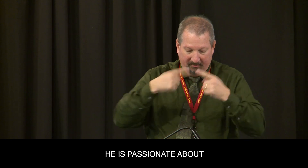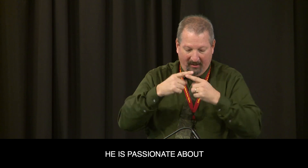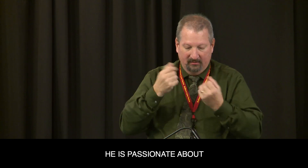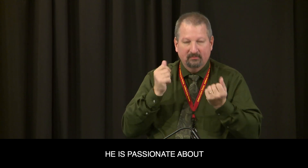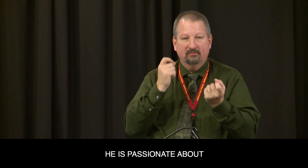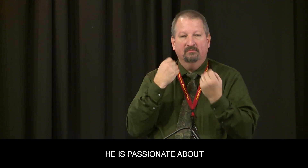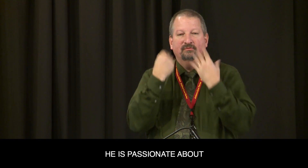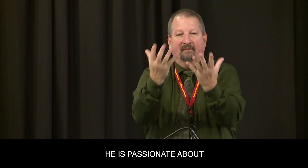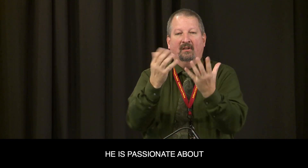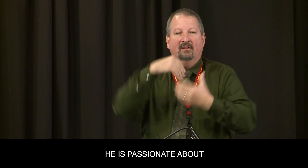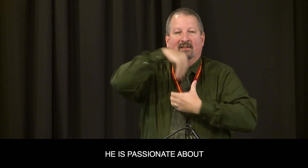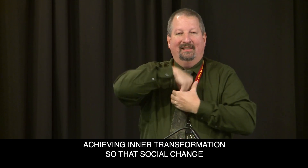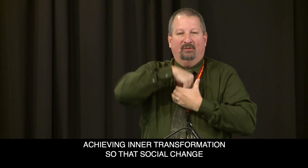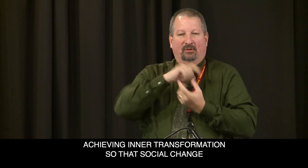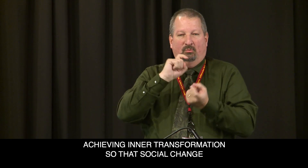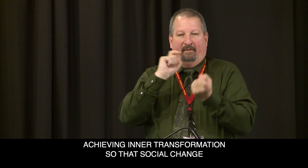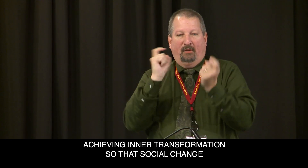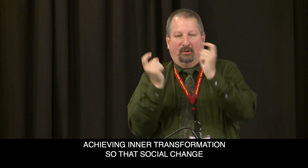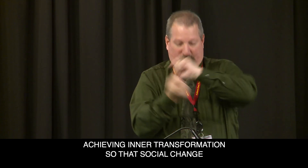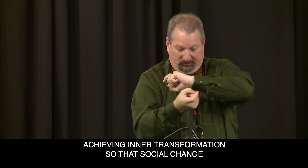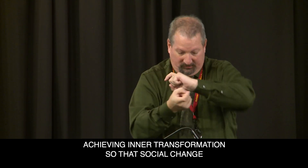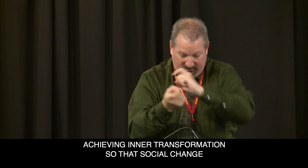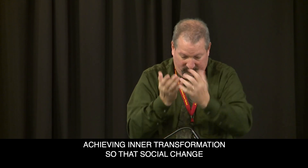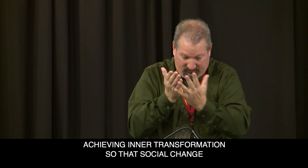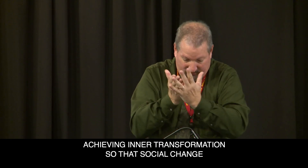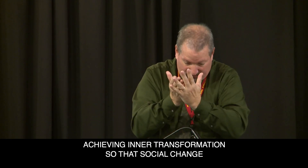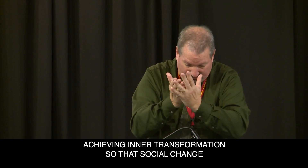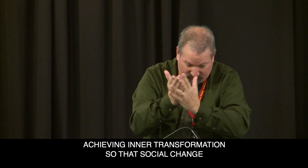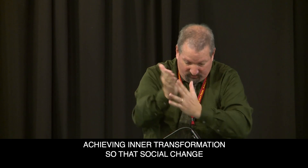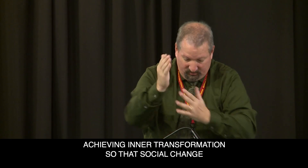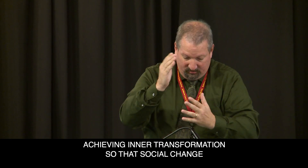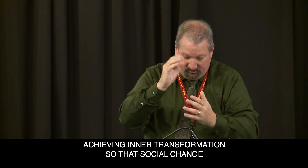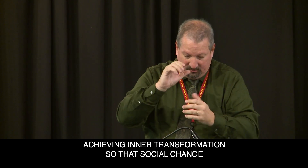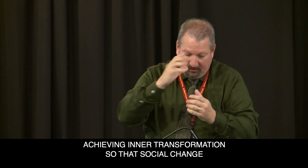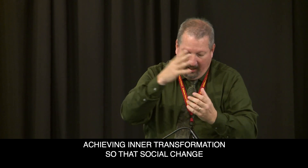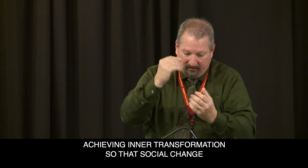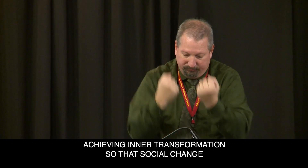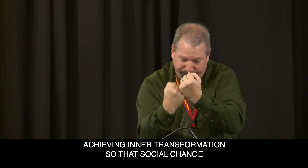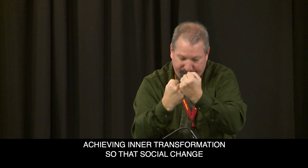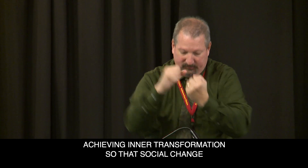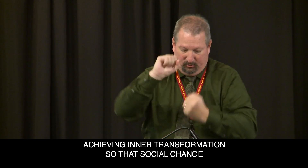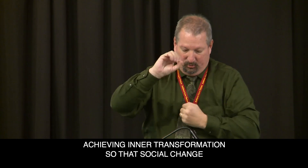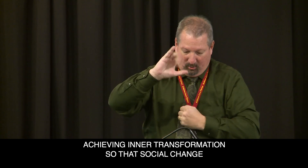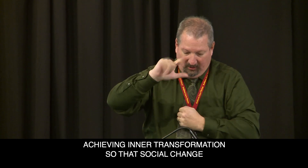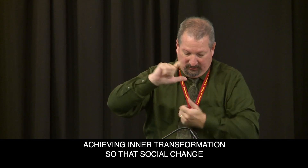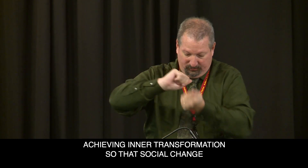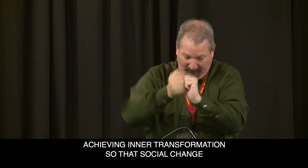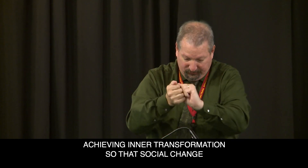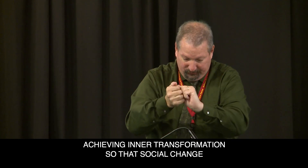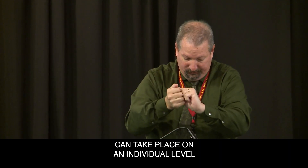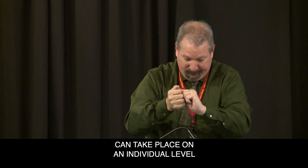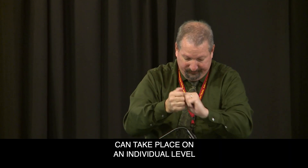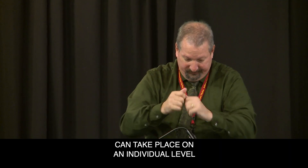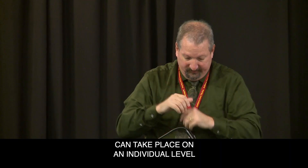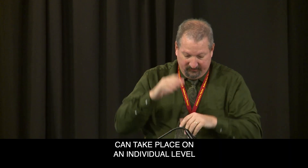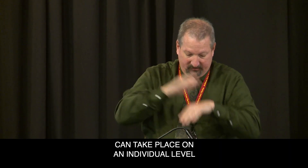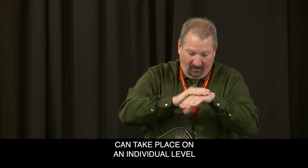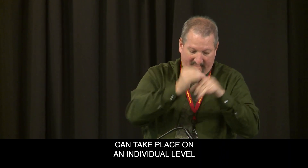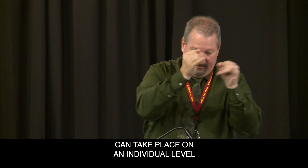he is passionate about achieving inner transformation so that social change can take place on